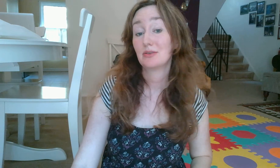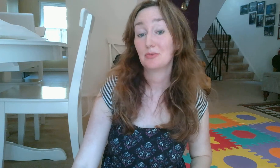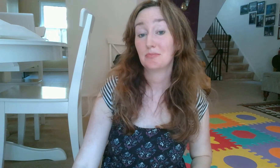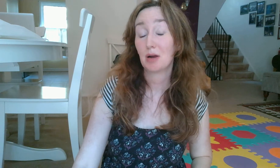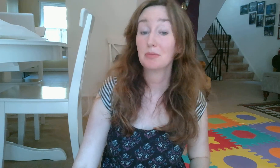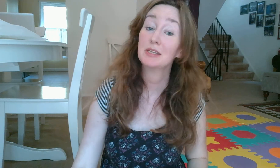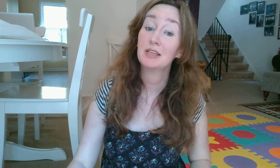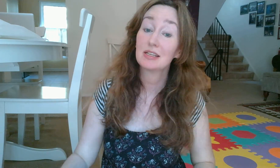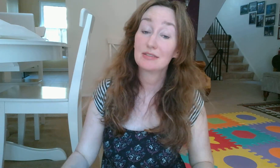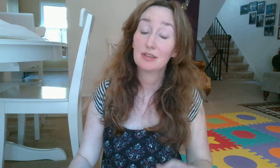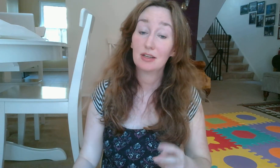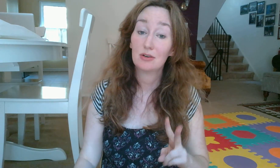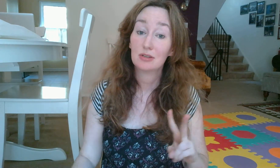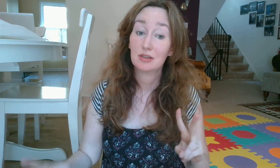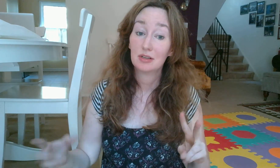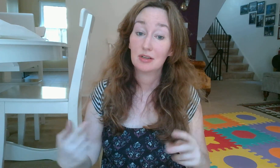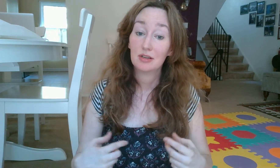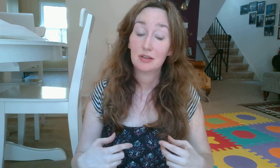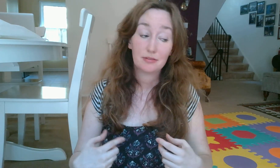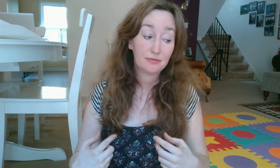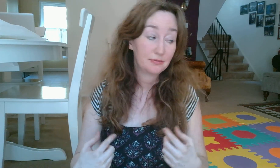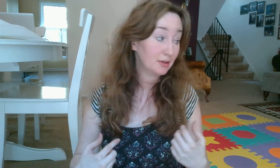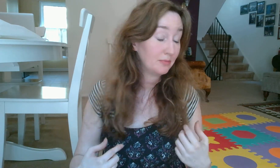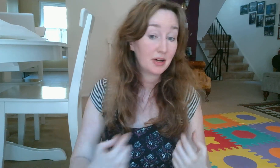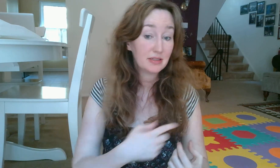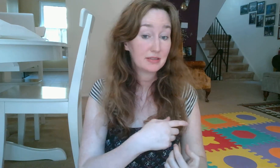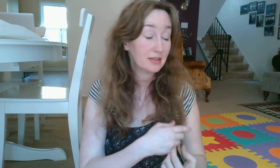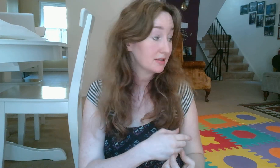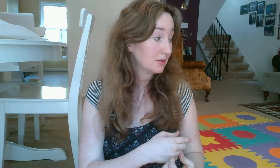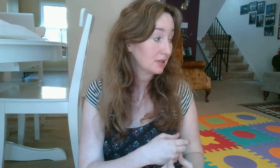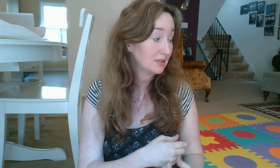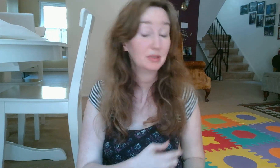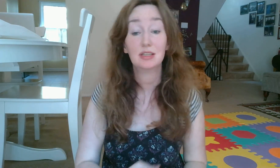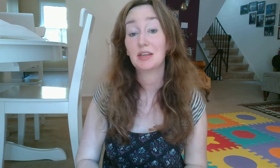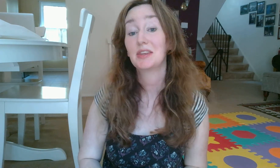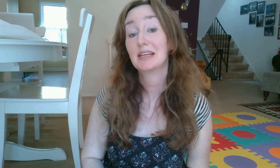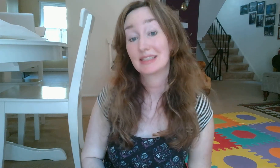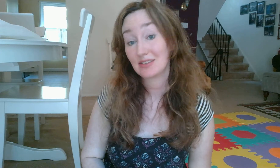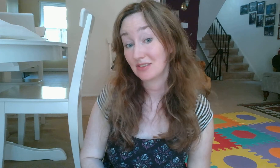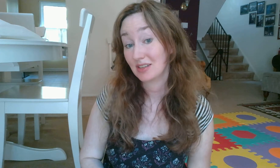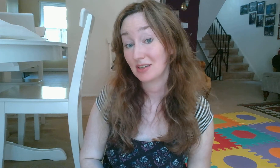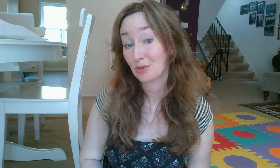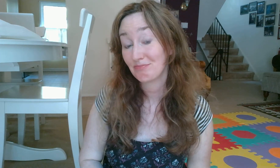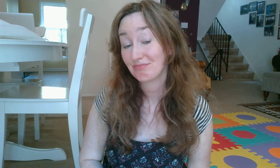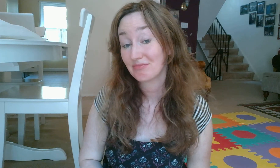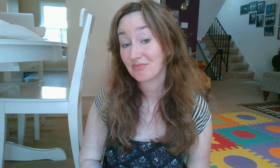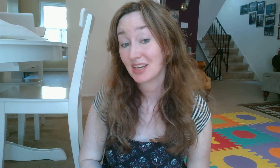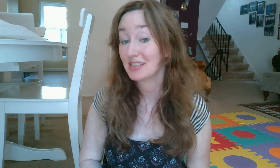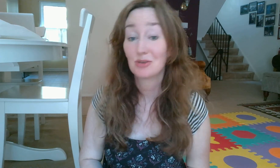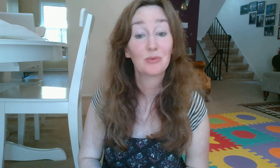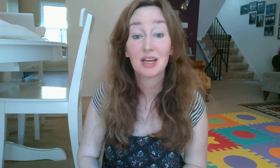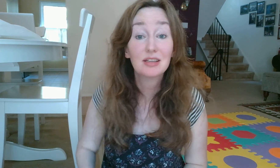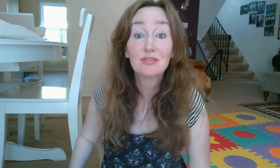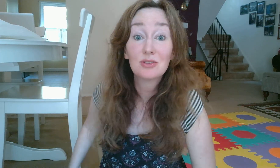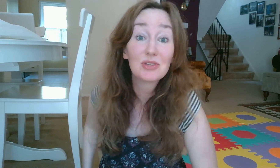So probably the next video from us is going to be a Thanksgiving video. I don't yet even know the